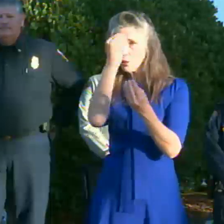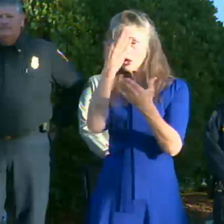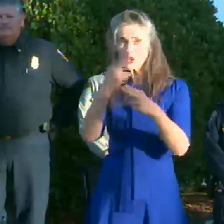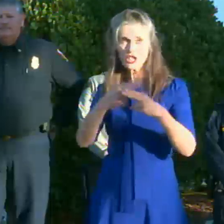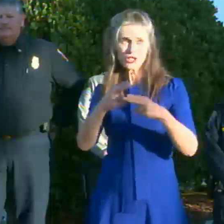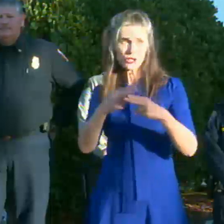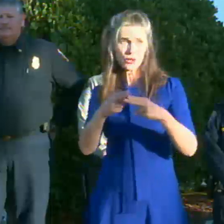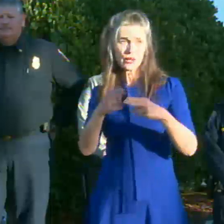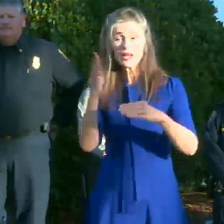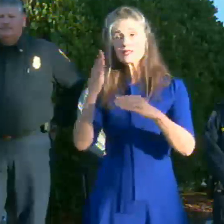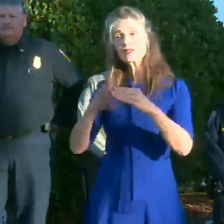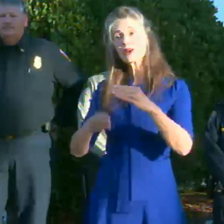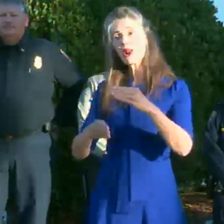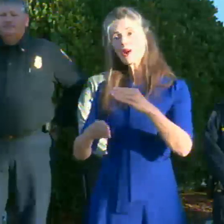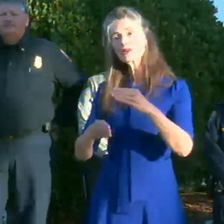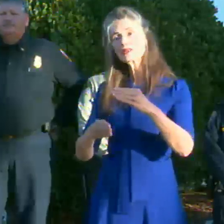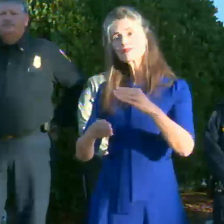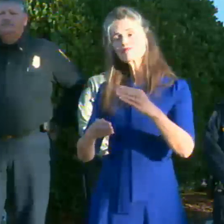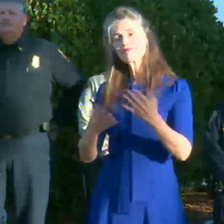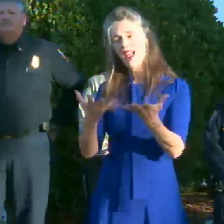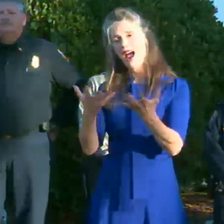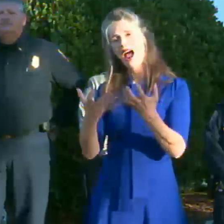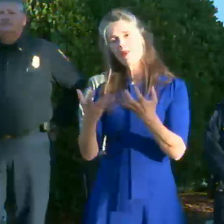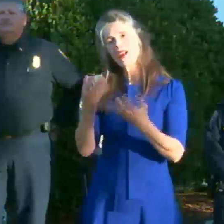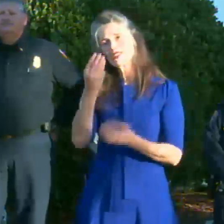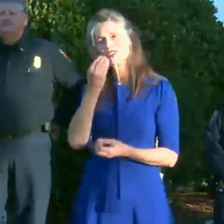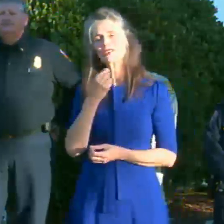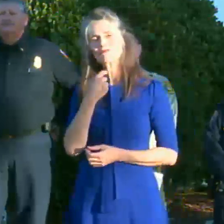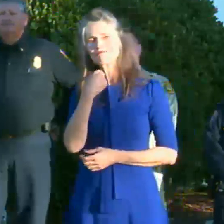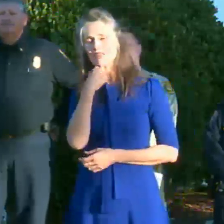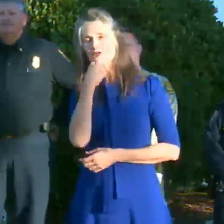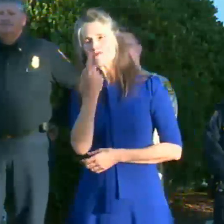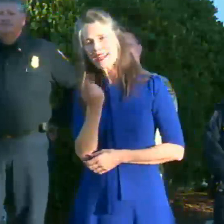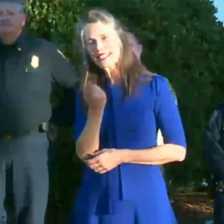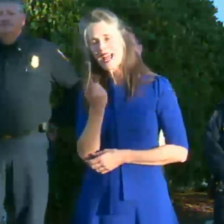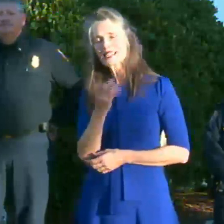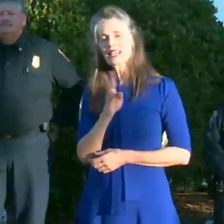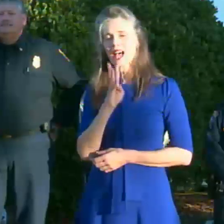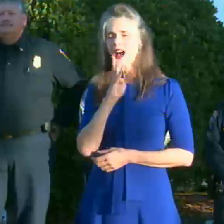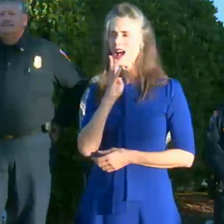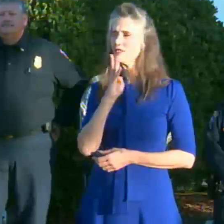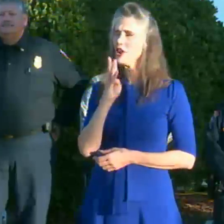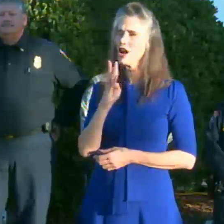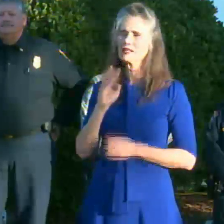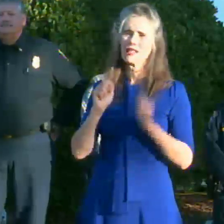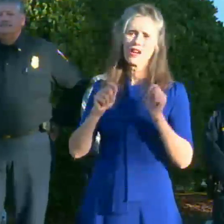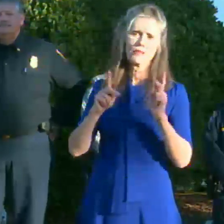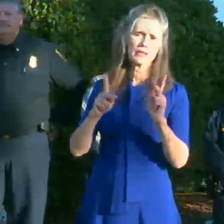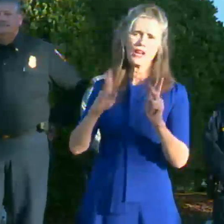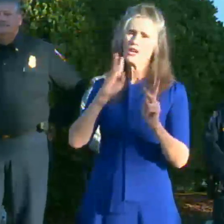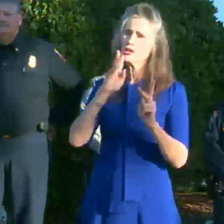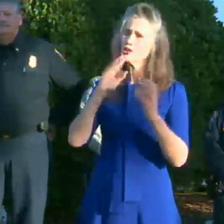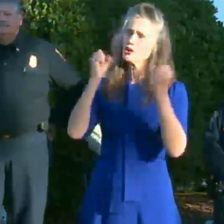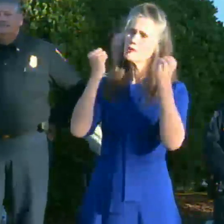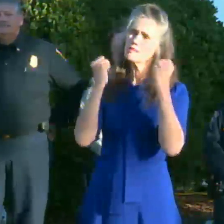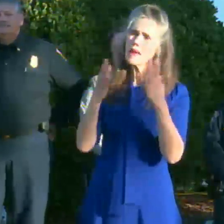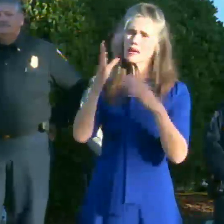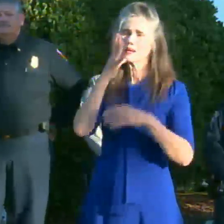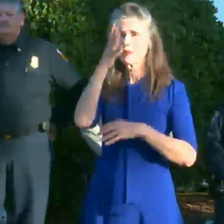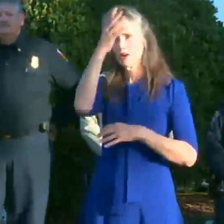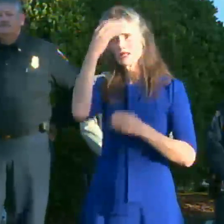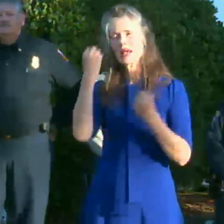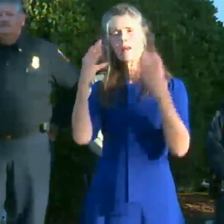In closing, I'd like to recognize that I've had the opportunity to speak with countless parents and educators in our